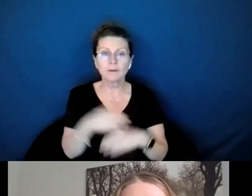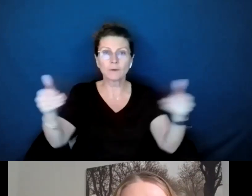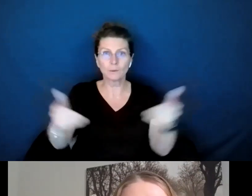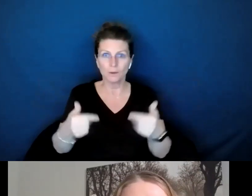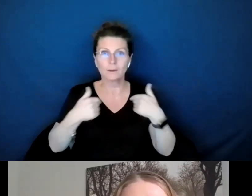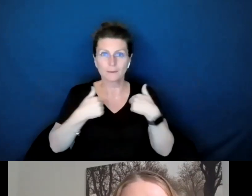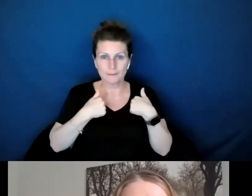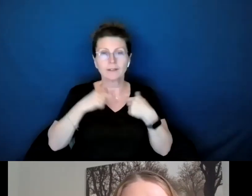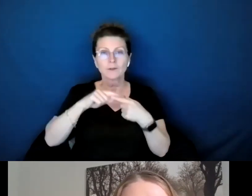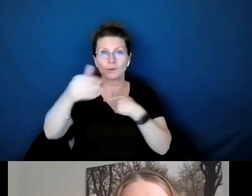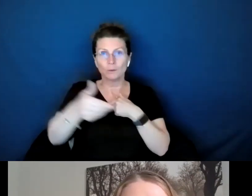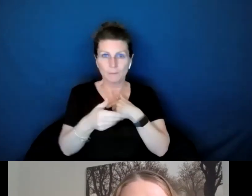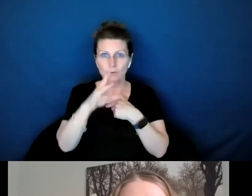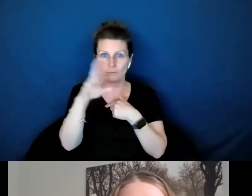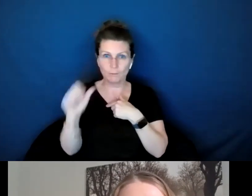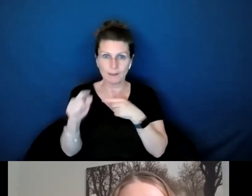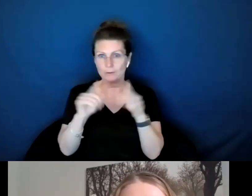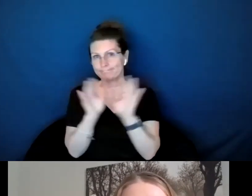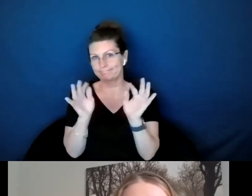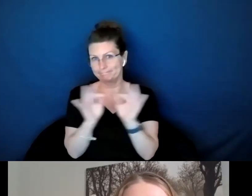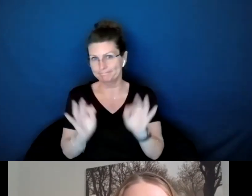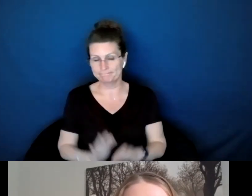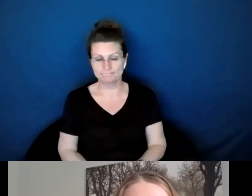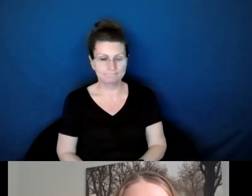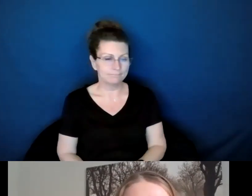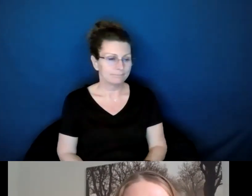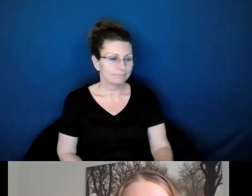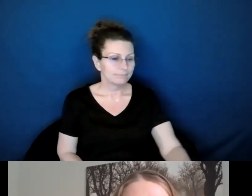Rebecca to the E-Stage to say a few words.